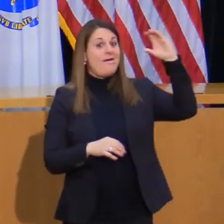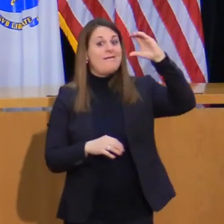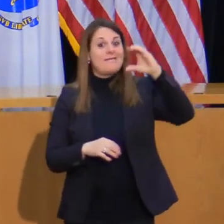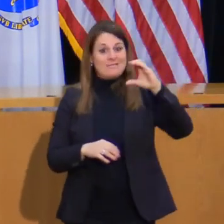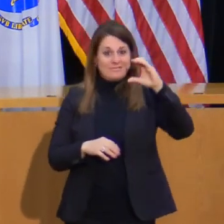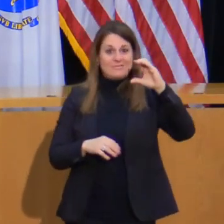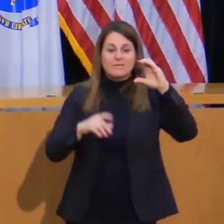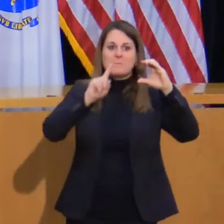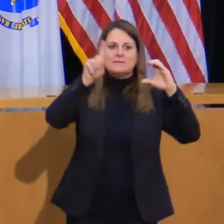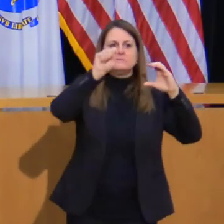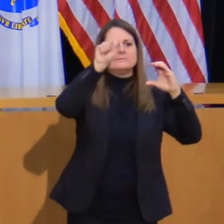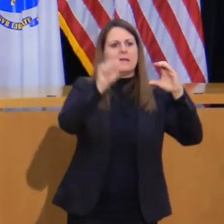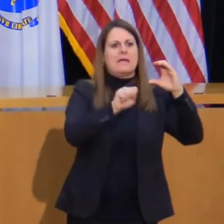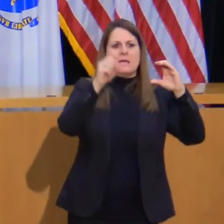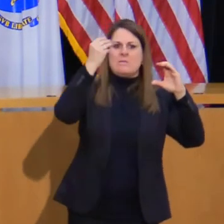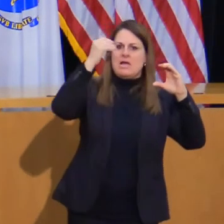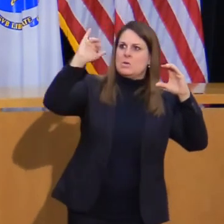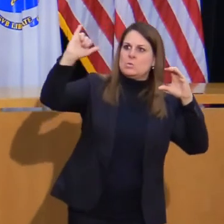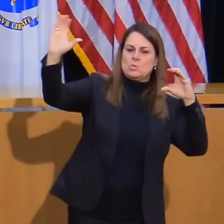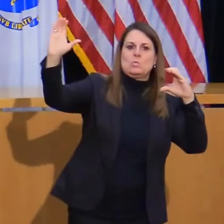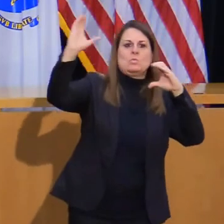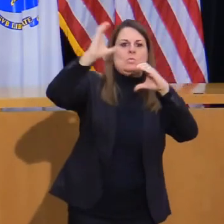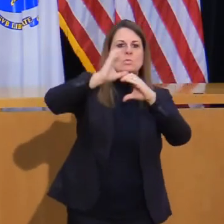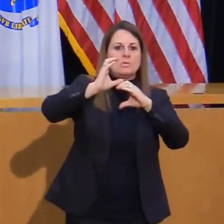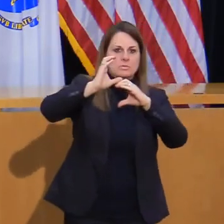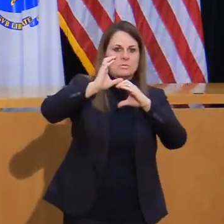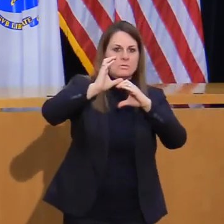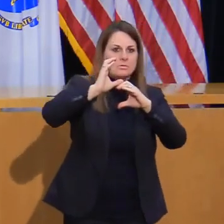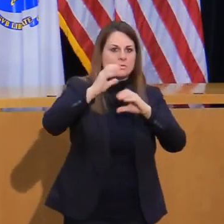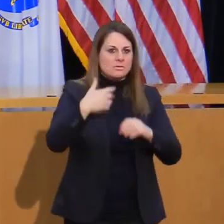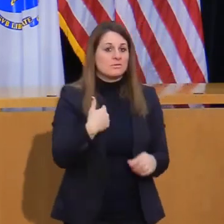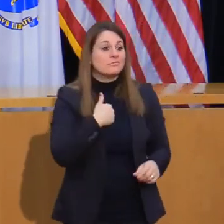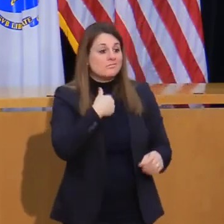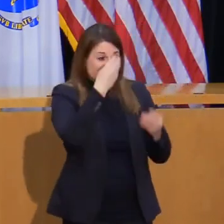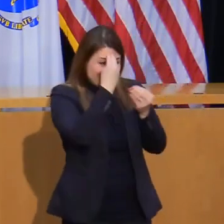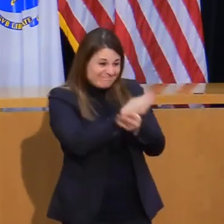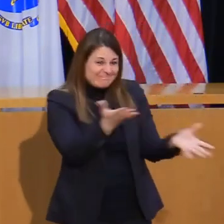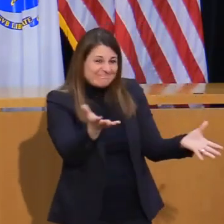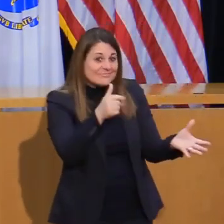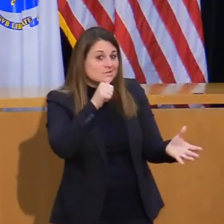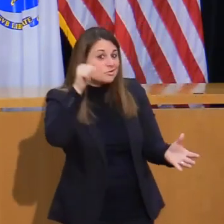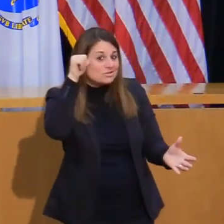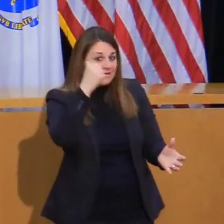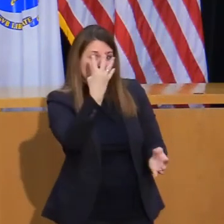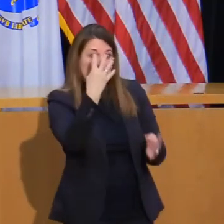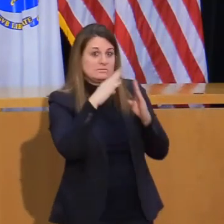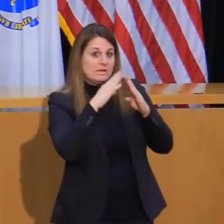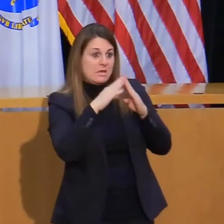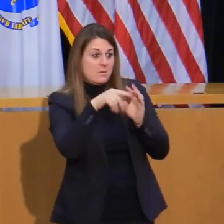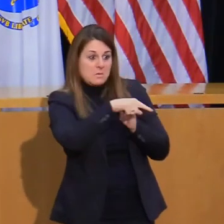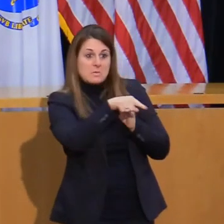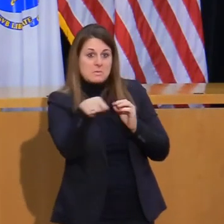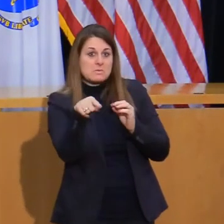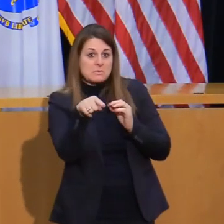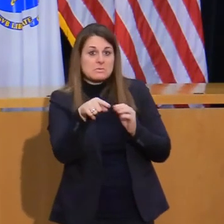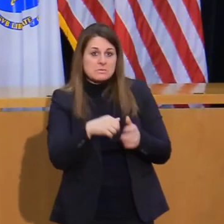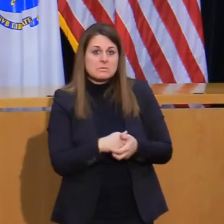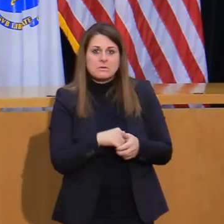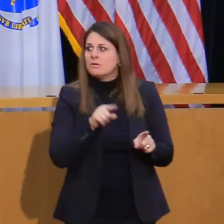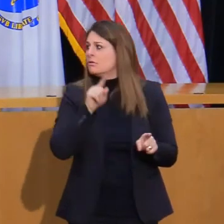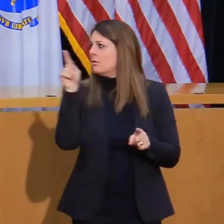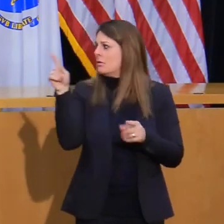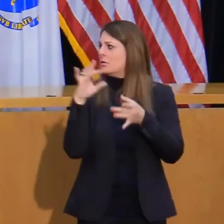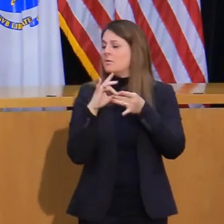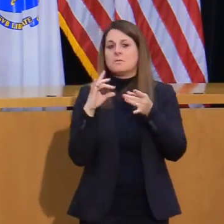And we reached out to folks yesterday and told them. Can you give us an update also on the FEMA mass vaccination site? We heard that from you first in that hearing